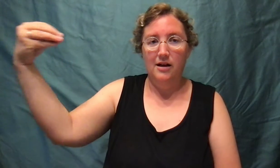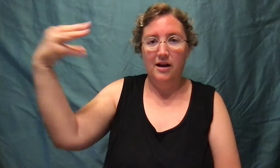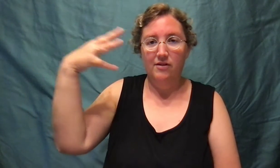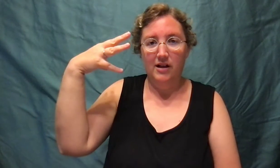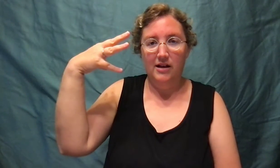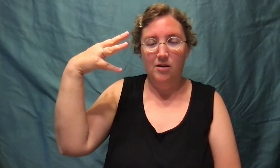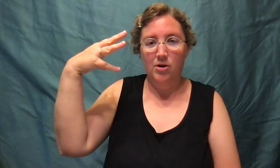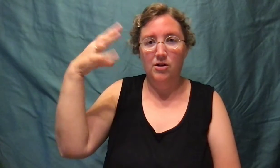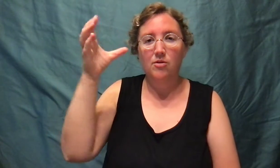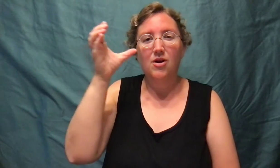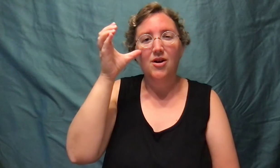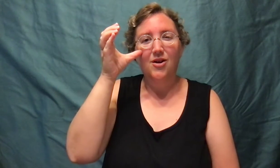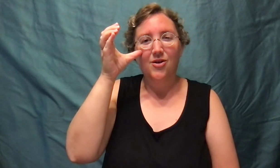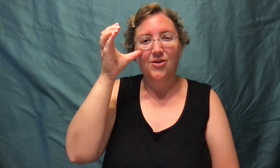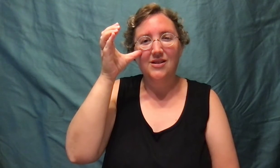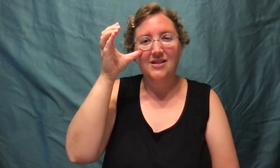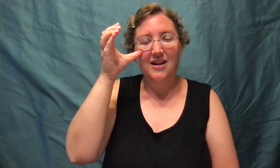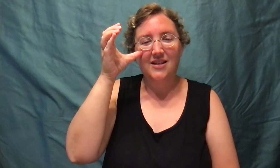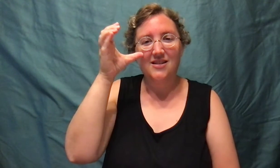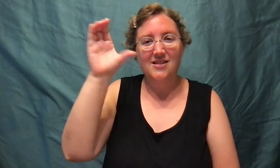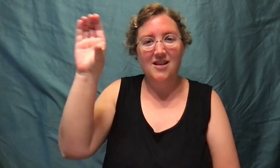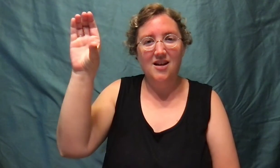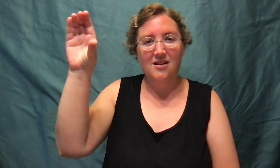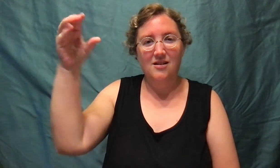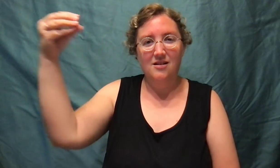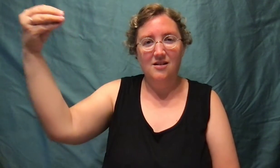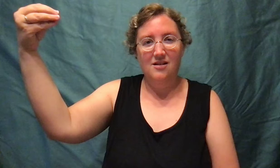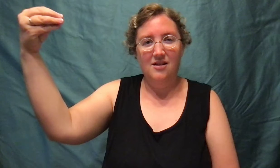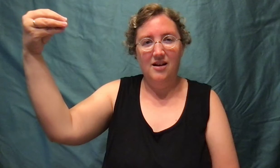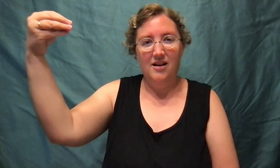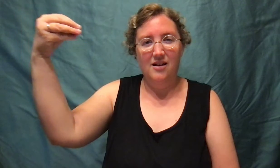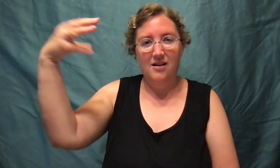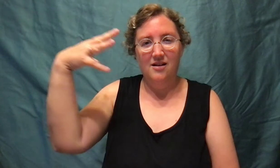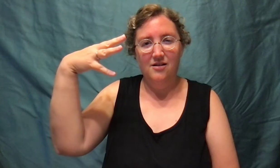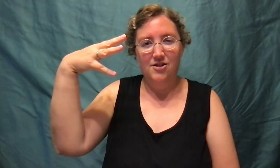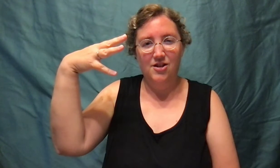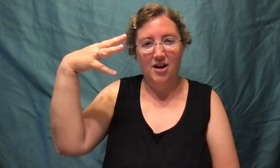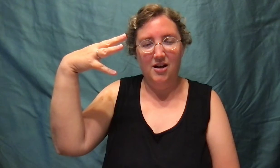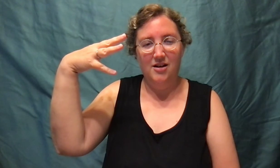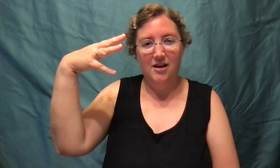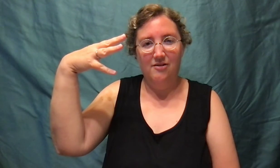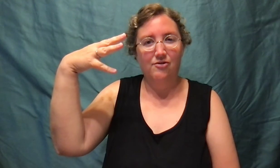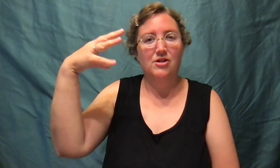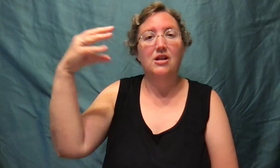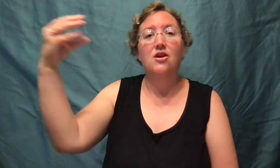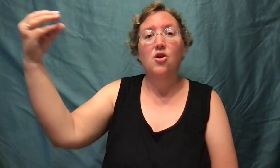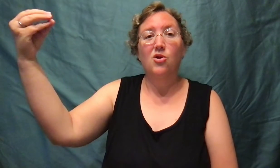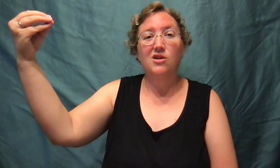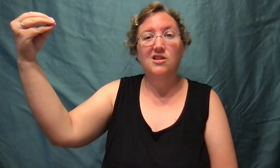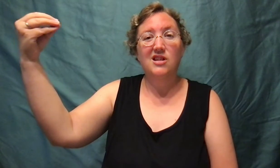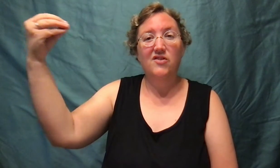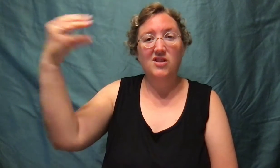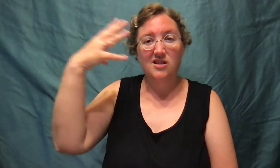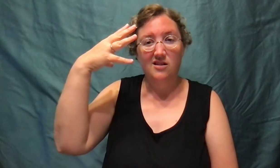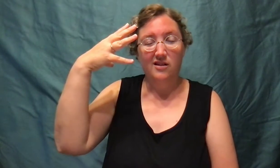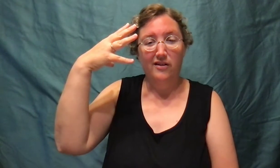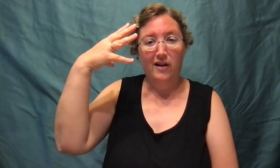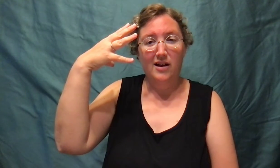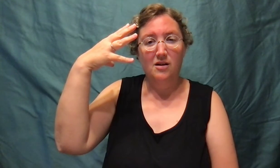have the light come on you. Or you can sign sun, shine, and have for sunny. Or you can just have the light